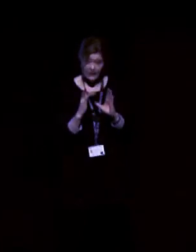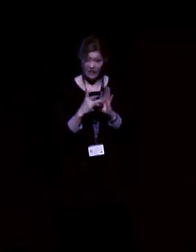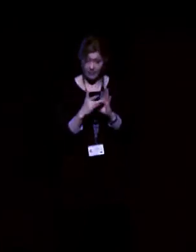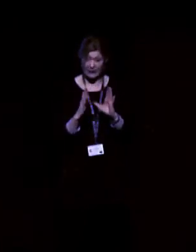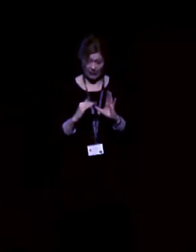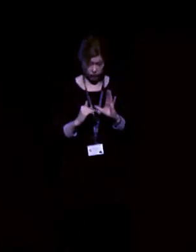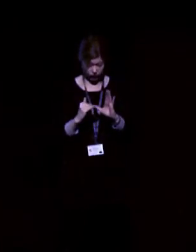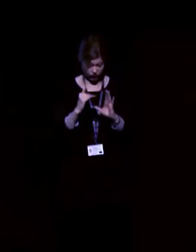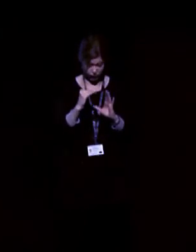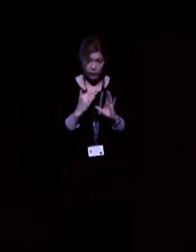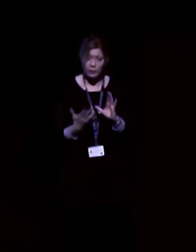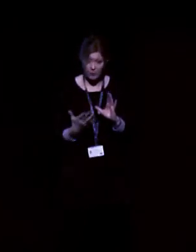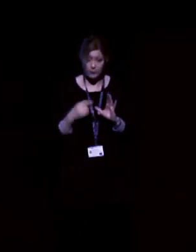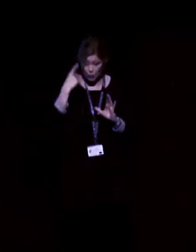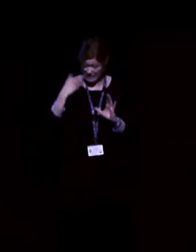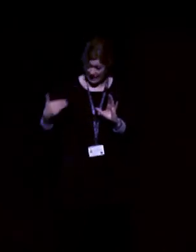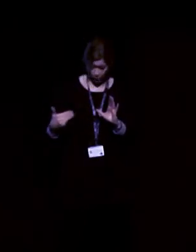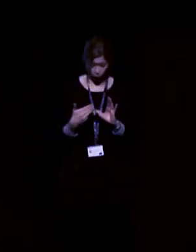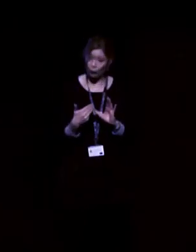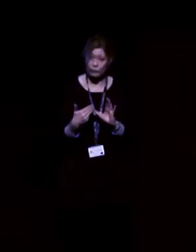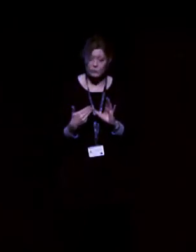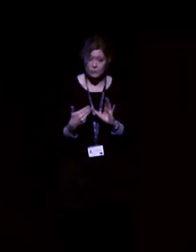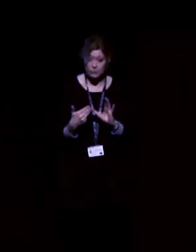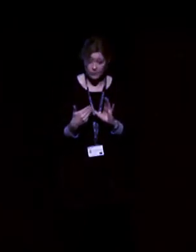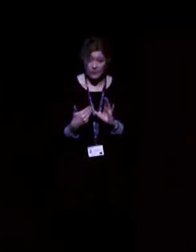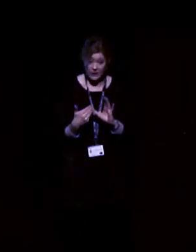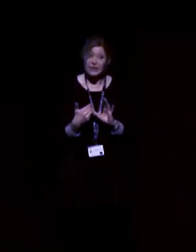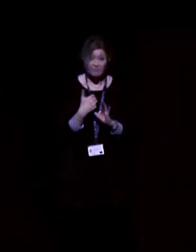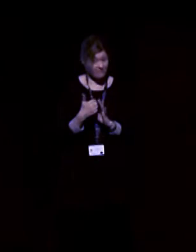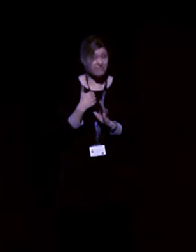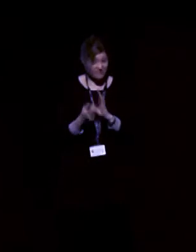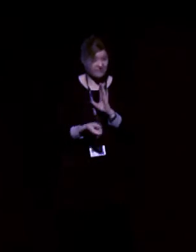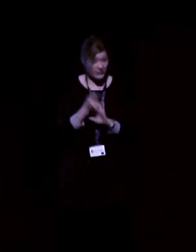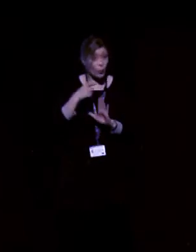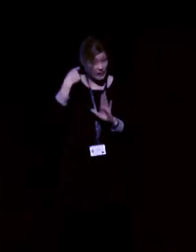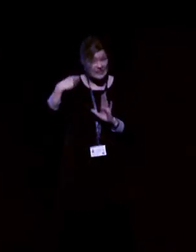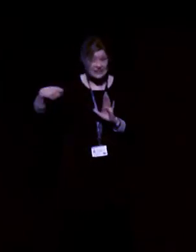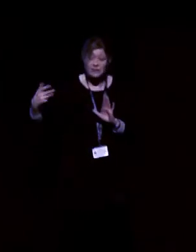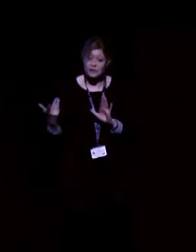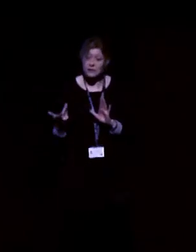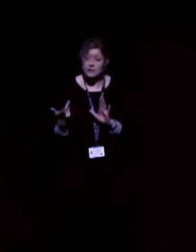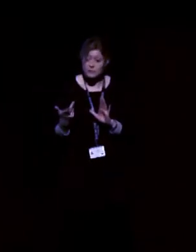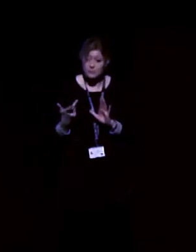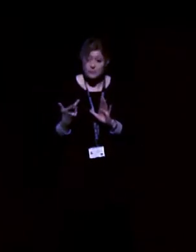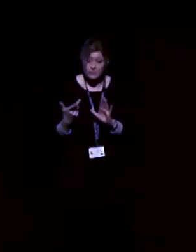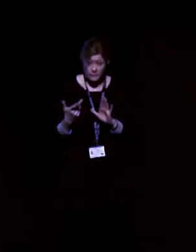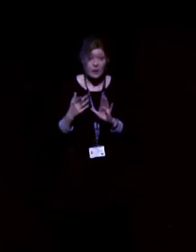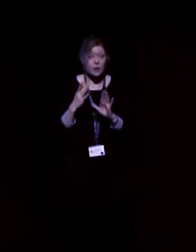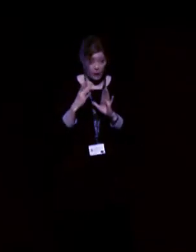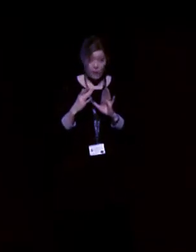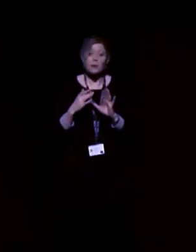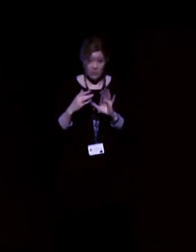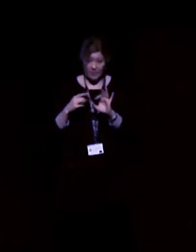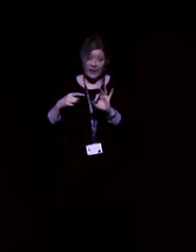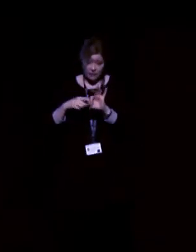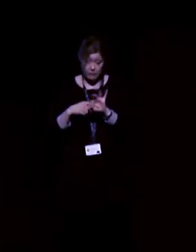the relative block in sound, to have tinnitus as a result. And by and large, once the middle ear effusion